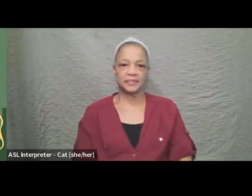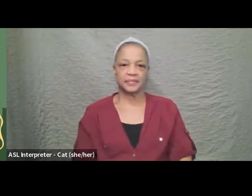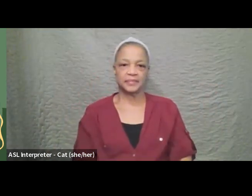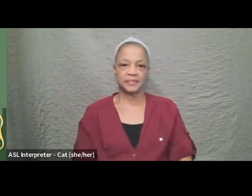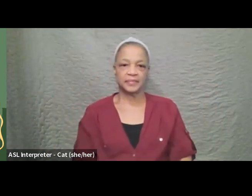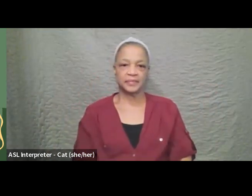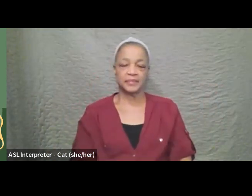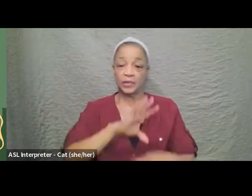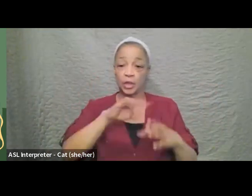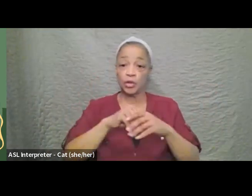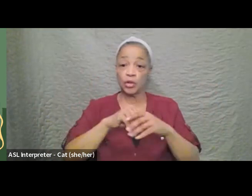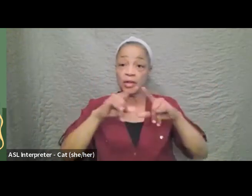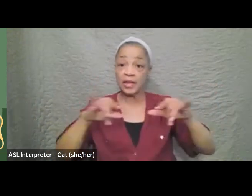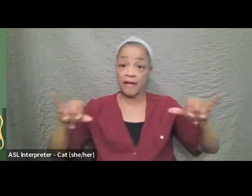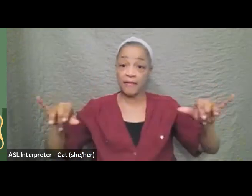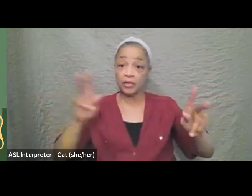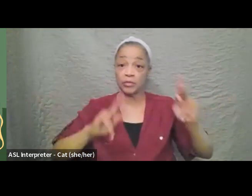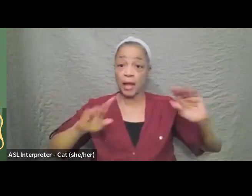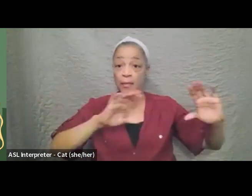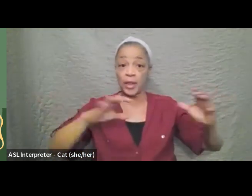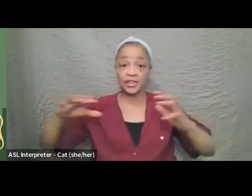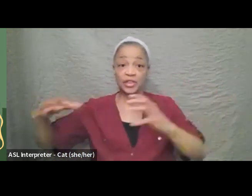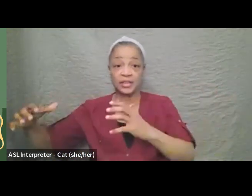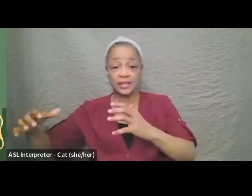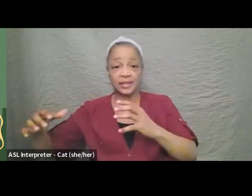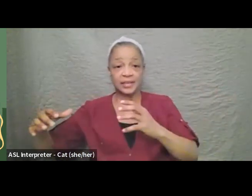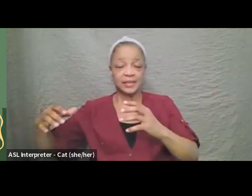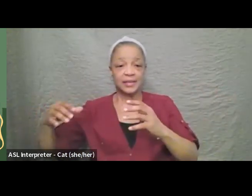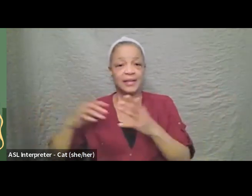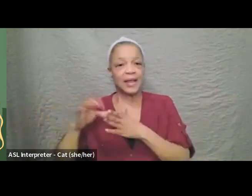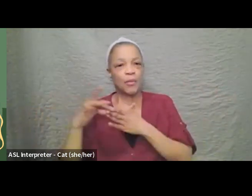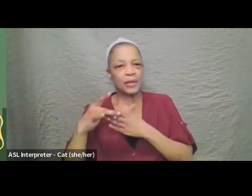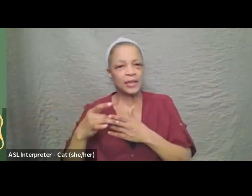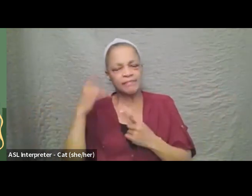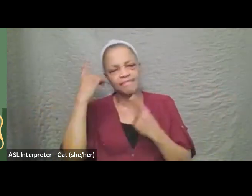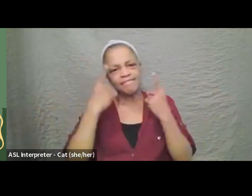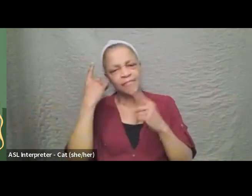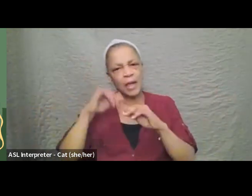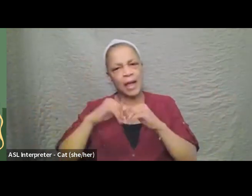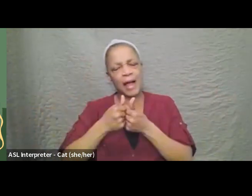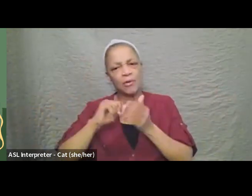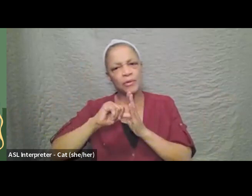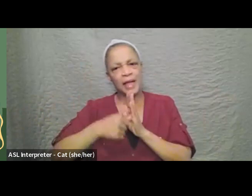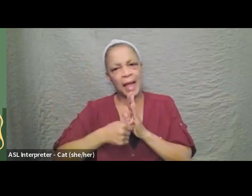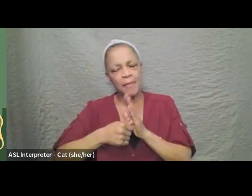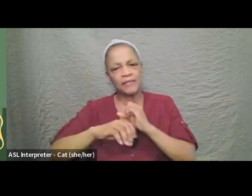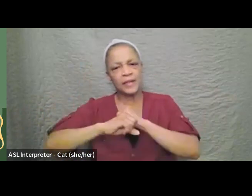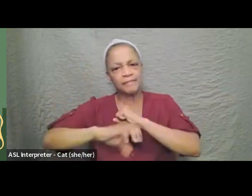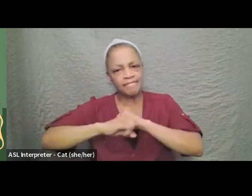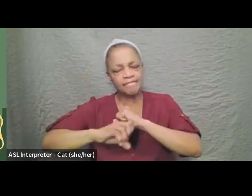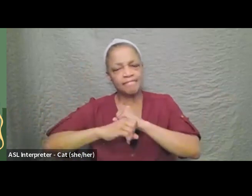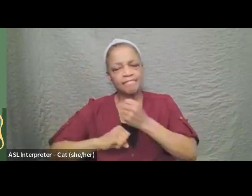Including diverse population leads to thinking of ways that we amplify voices and